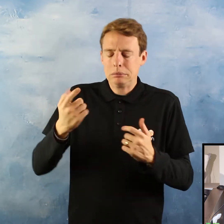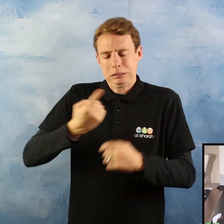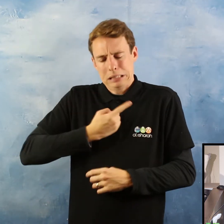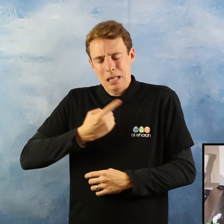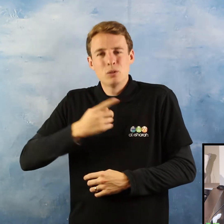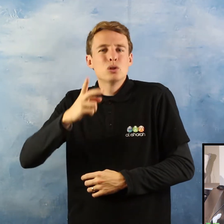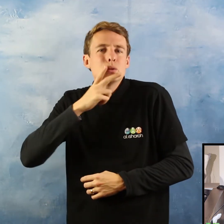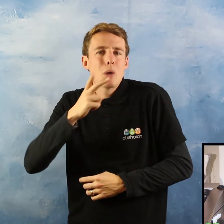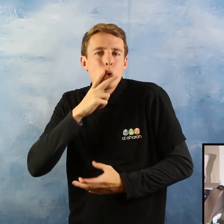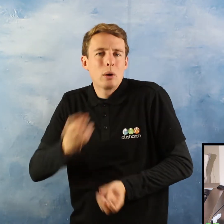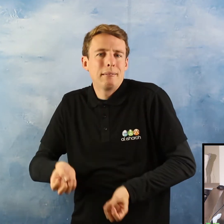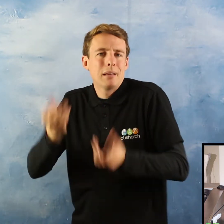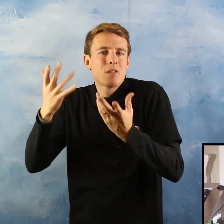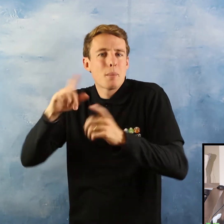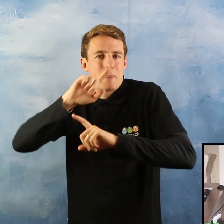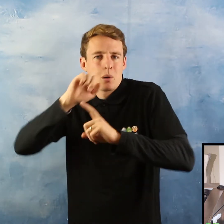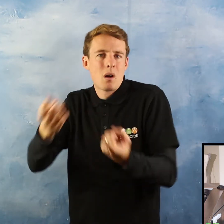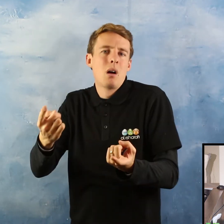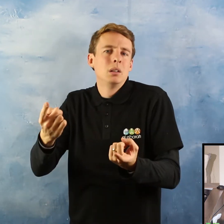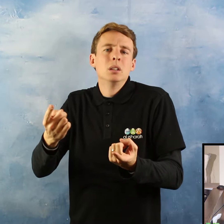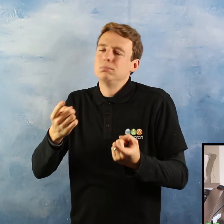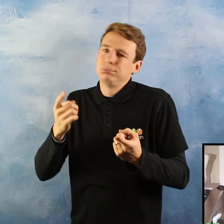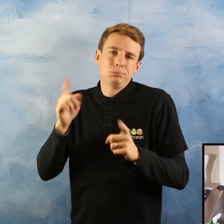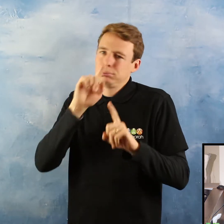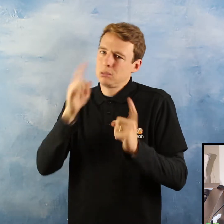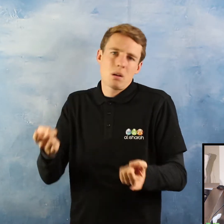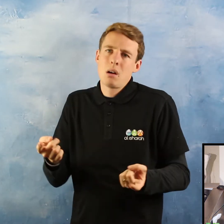people, I can't give up smoking. Okay,